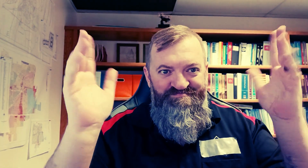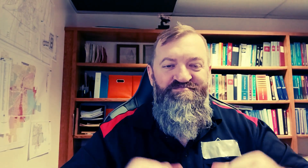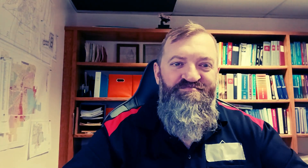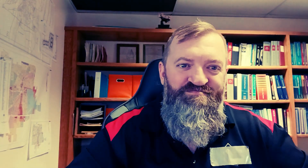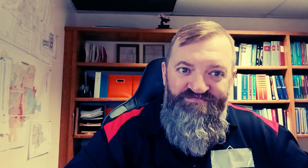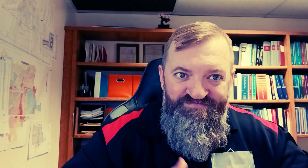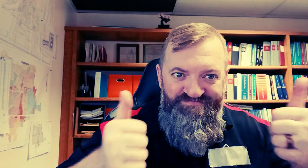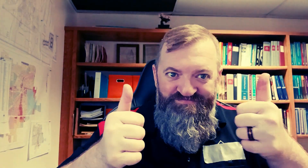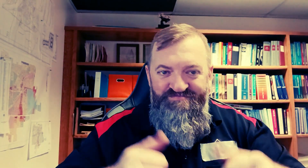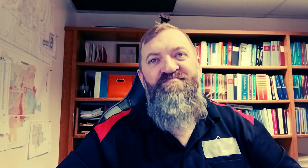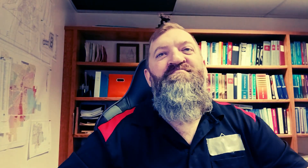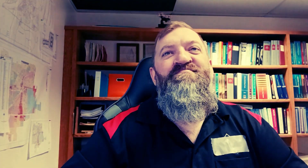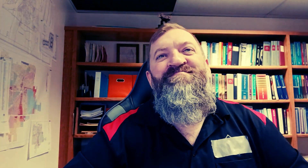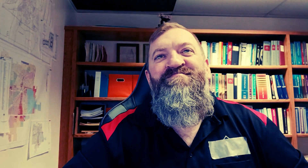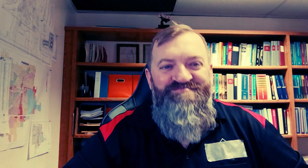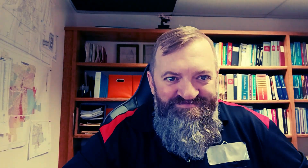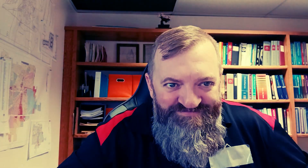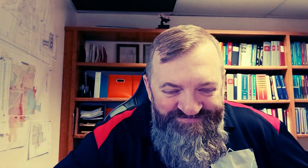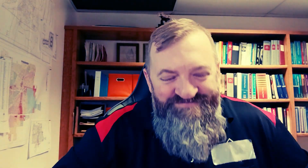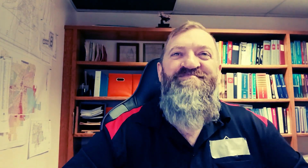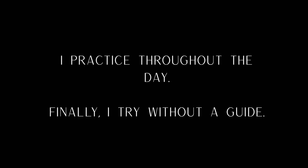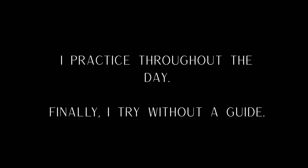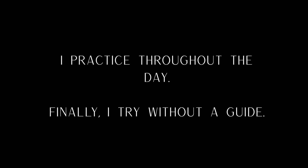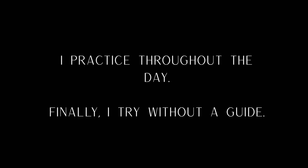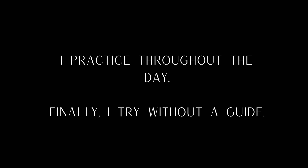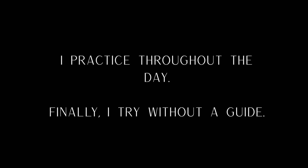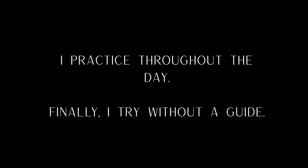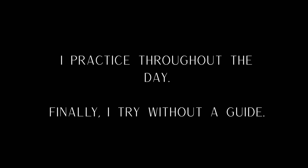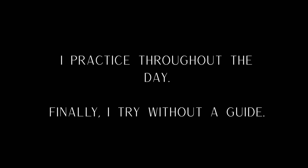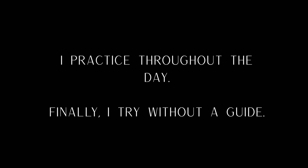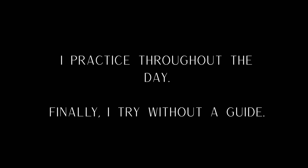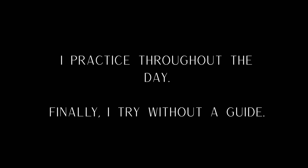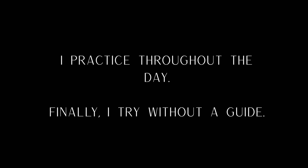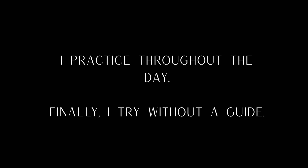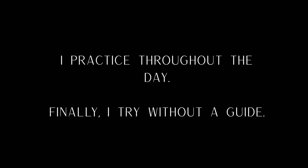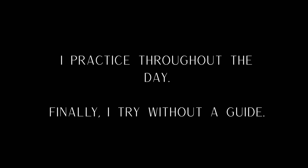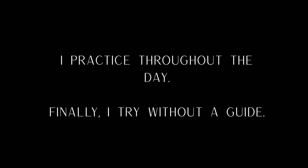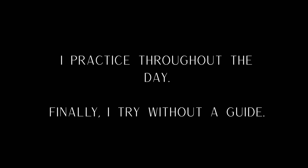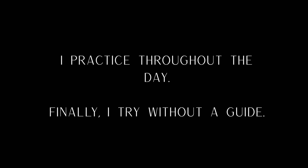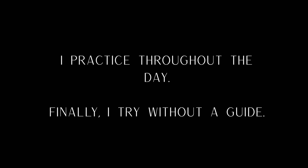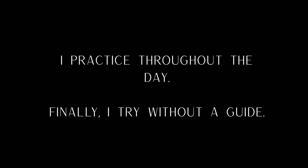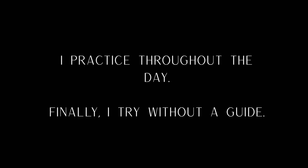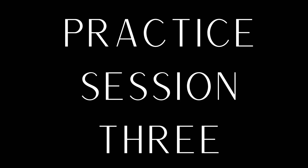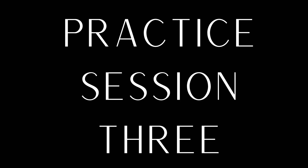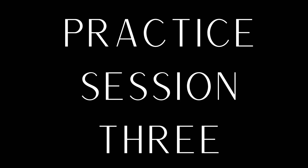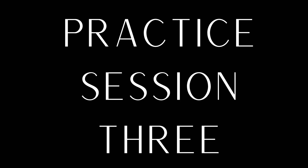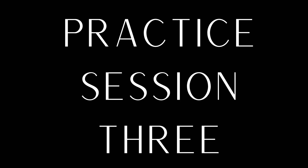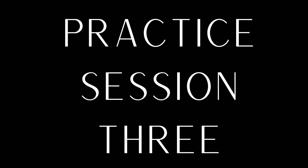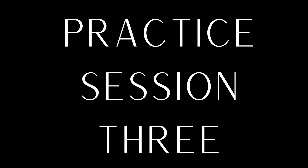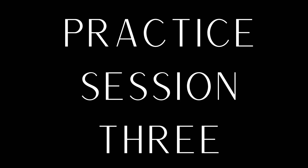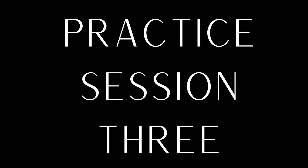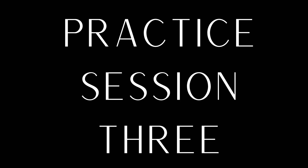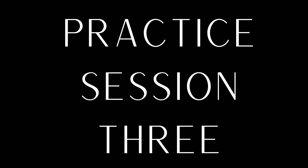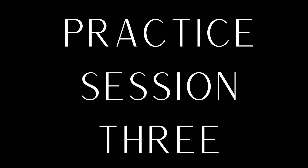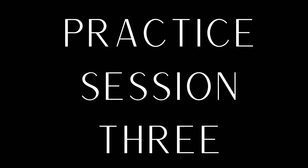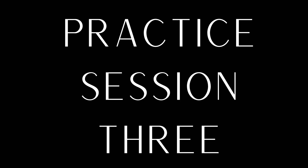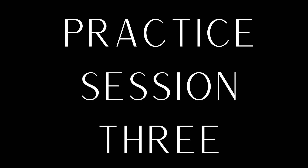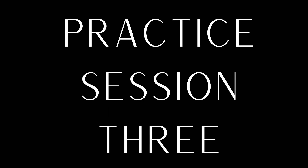do it without looking at the resource for reference. I watched myself in the recording to check